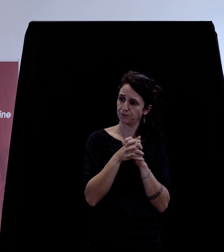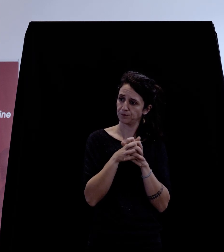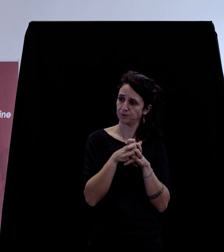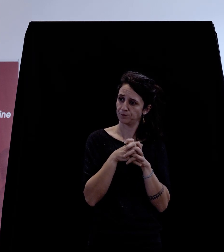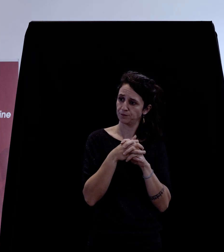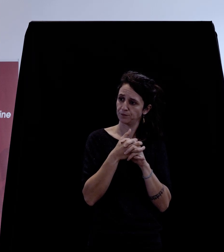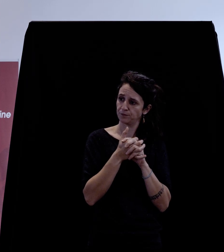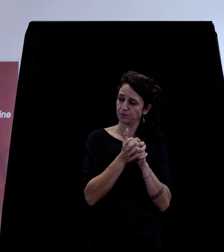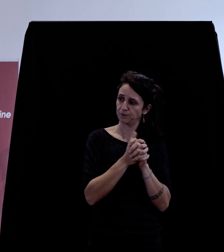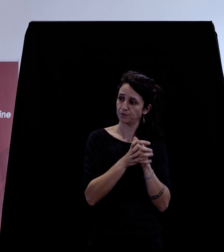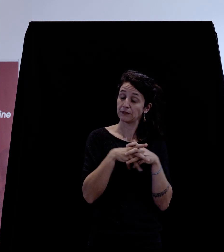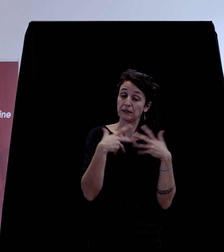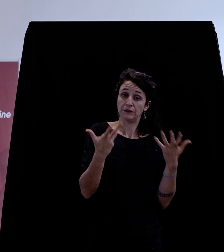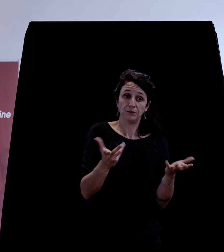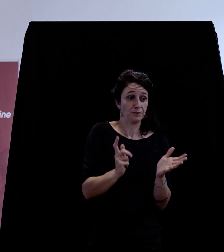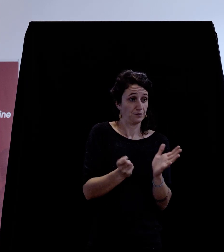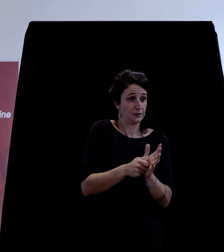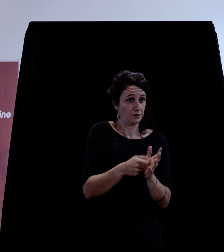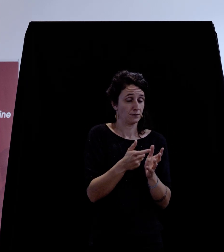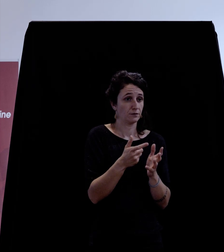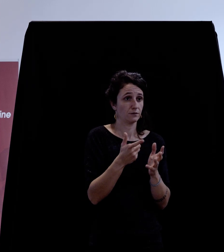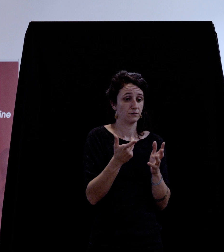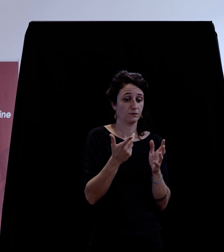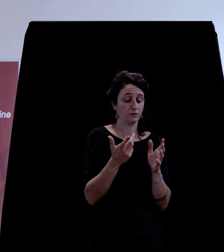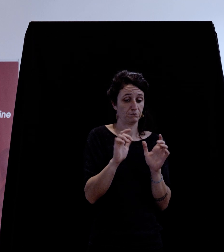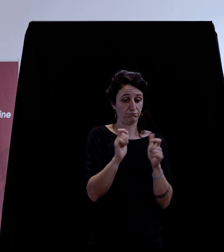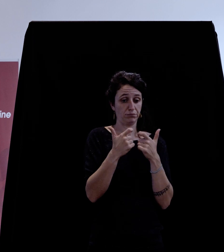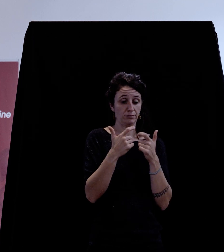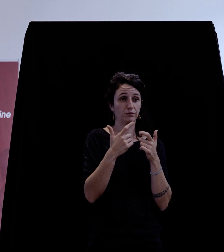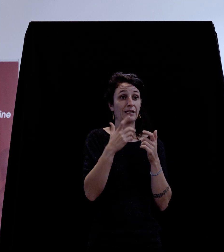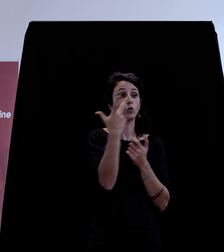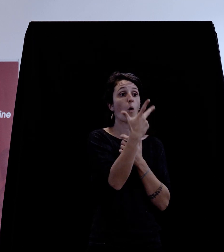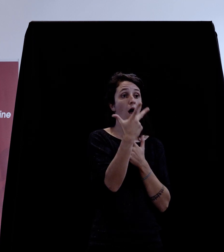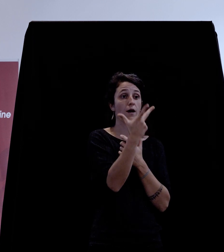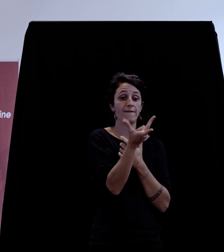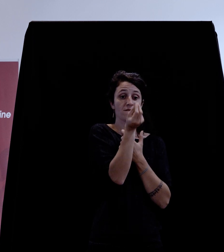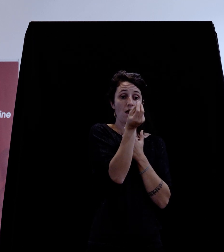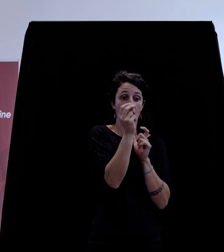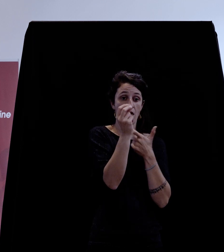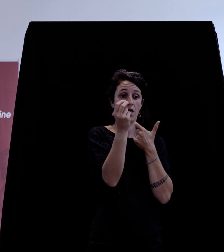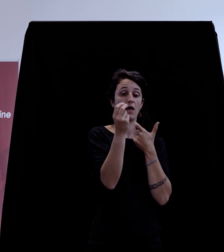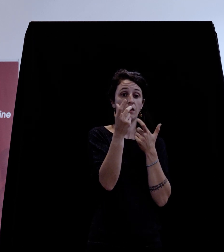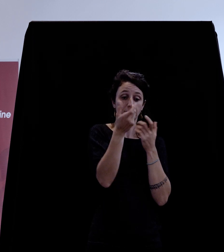so to address these issues, we need to teach some self-regulation.